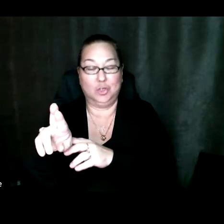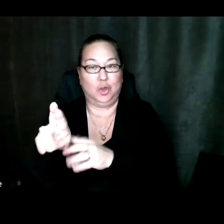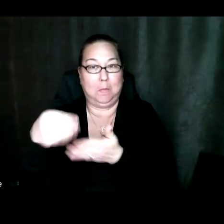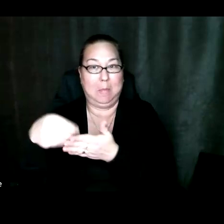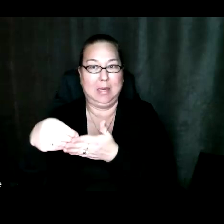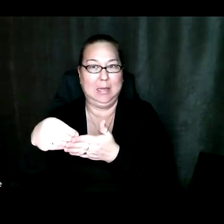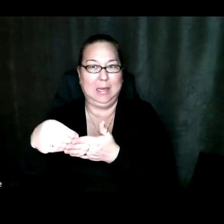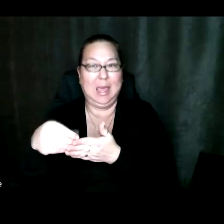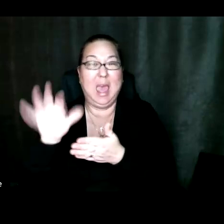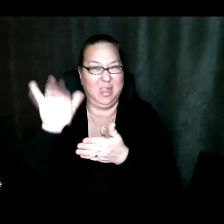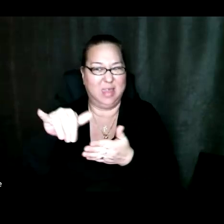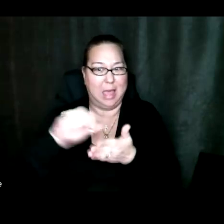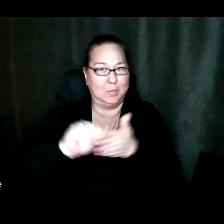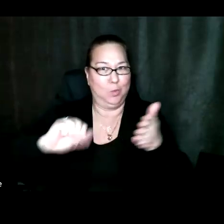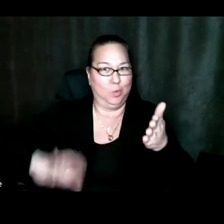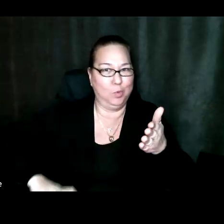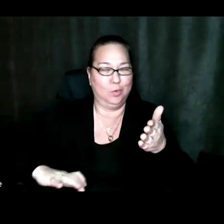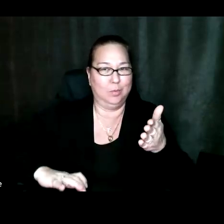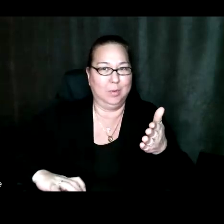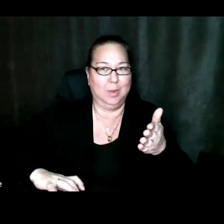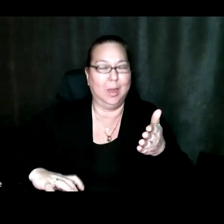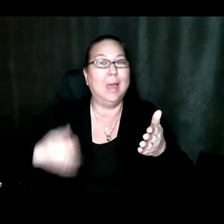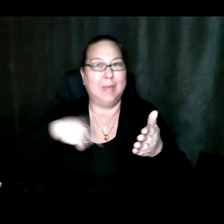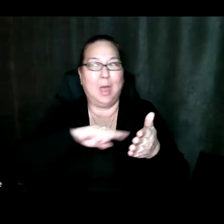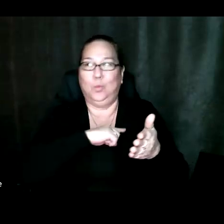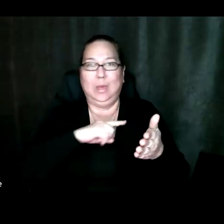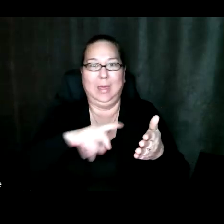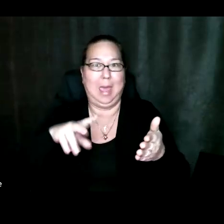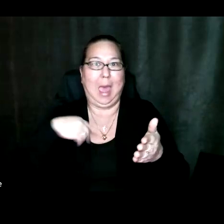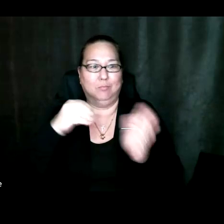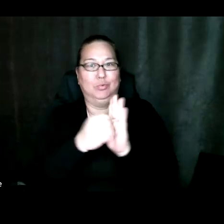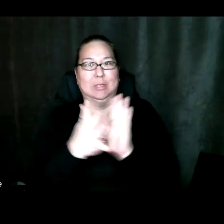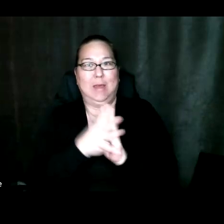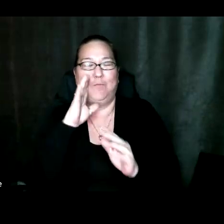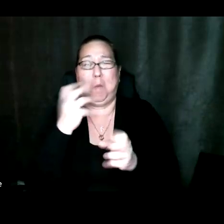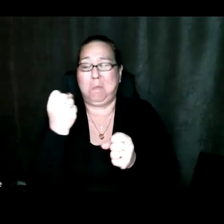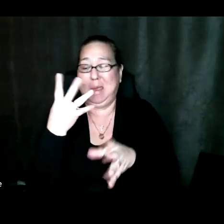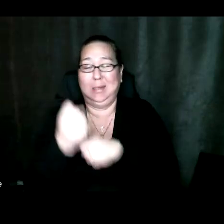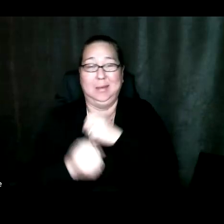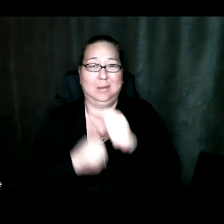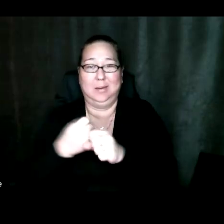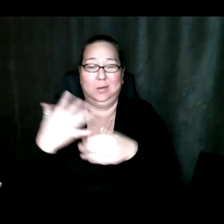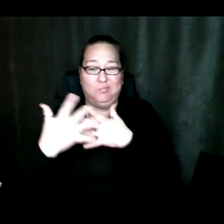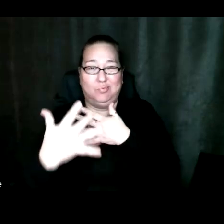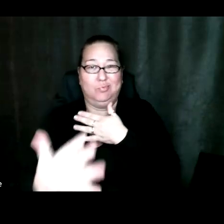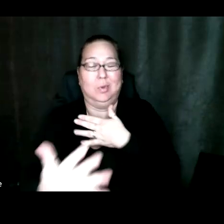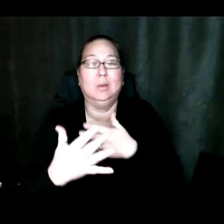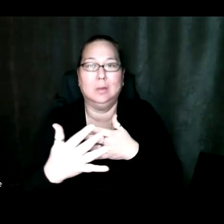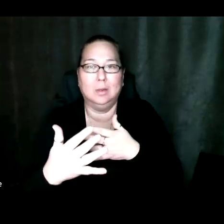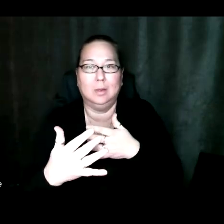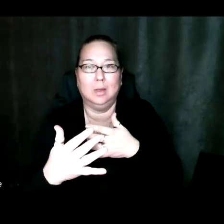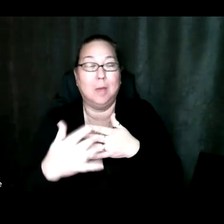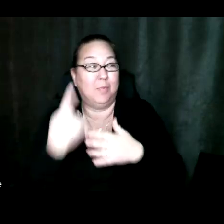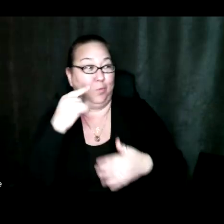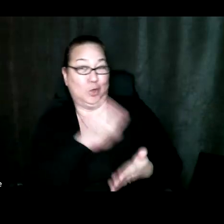away, which has been telegraphed for several years, but from a total amount available for a school, it's going to feel like it's